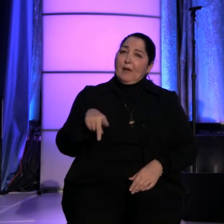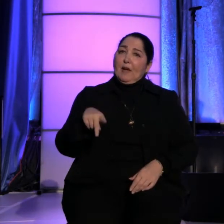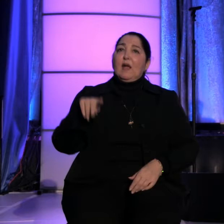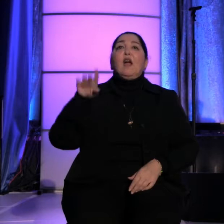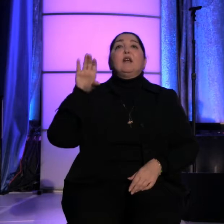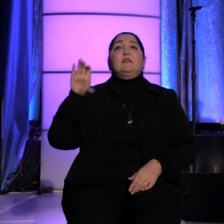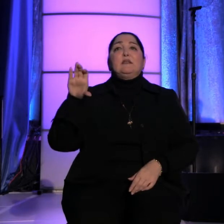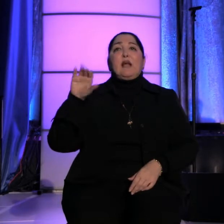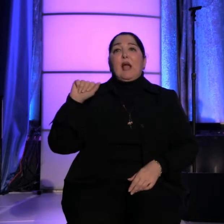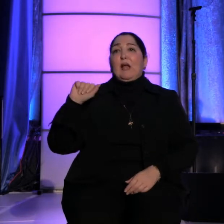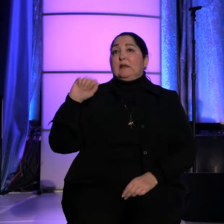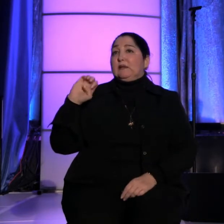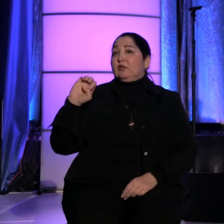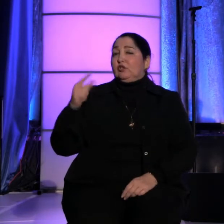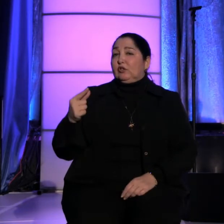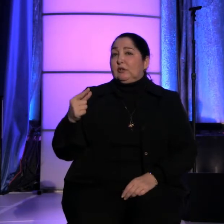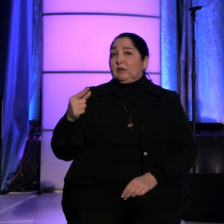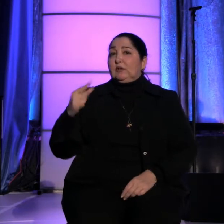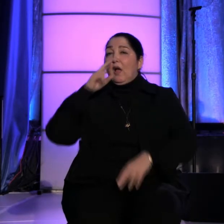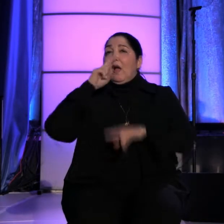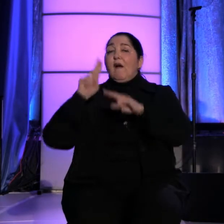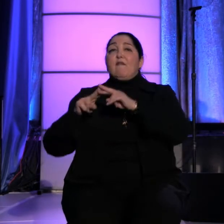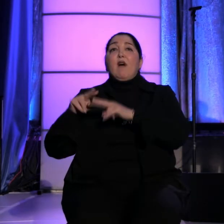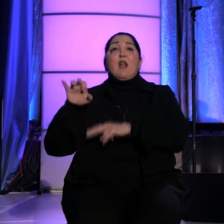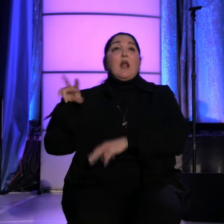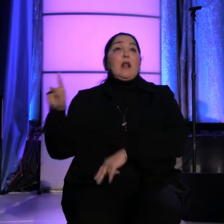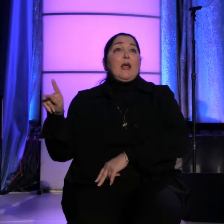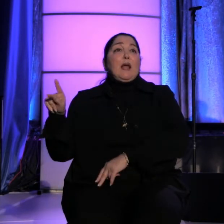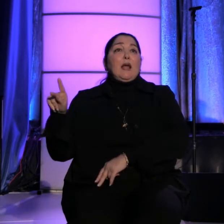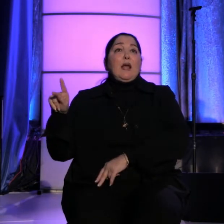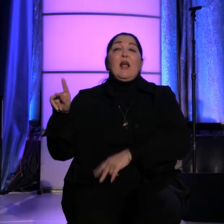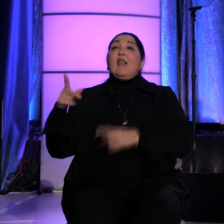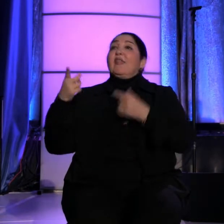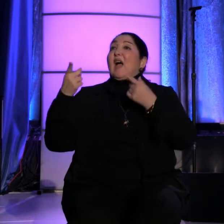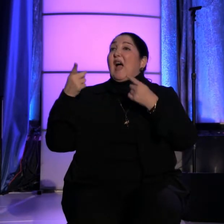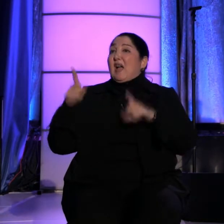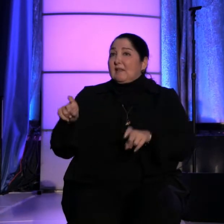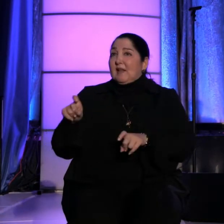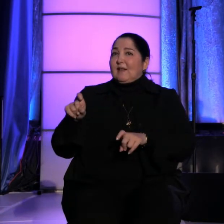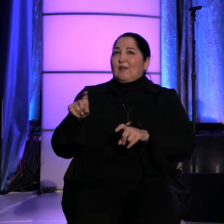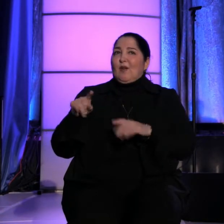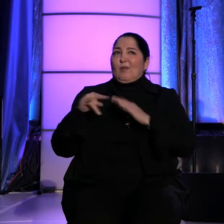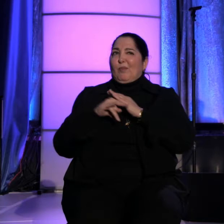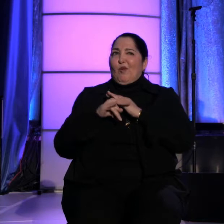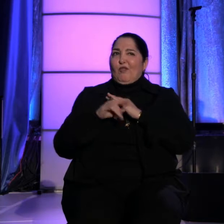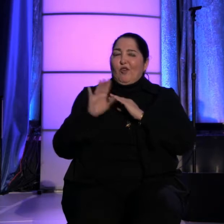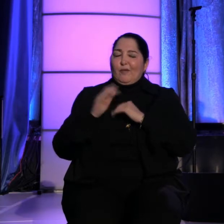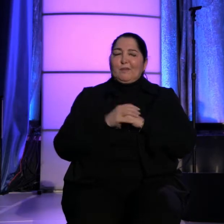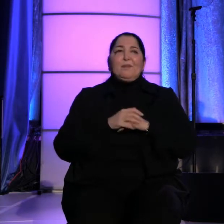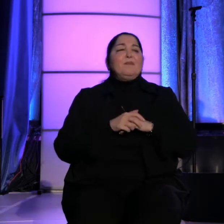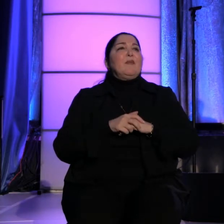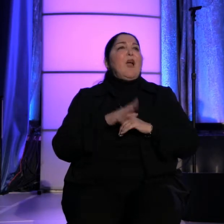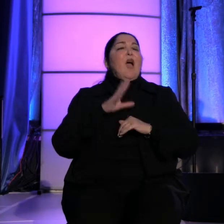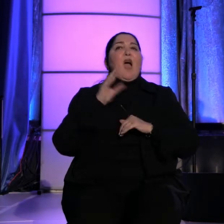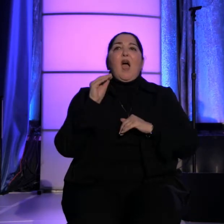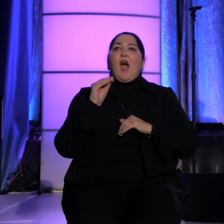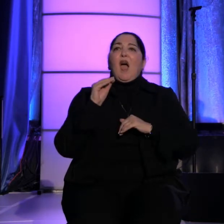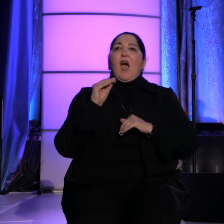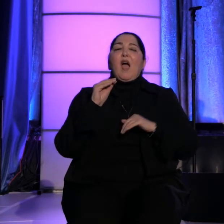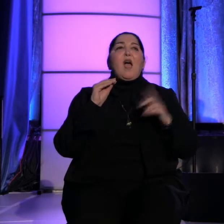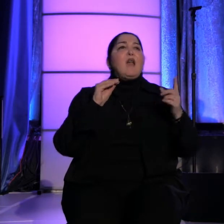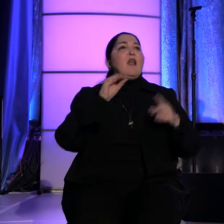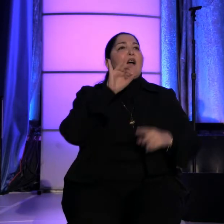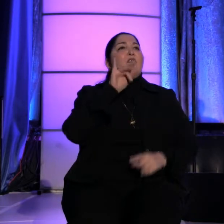CAEG, FunClick, the Accidental Pervert, and the law firm of Fitzpatrick,